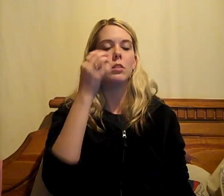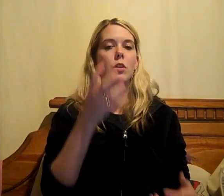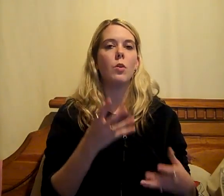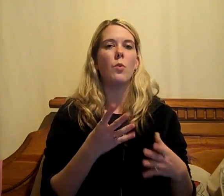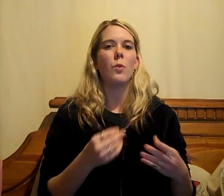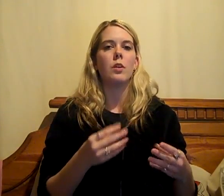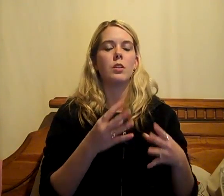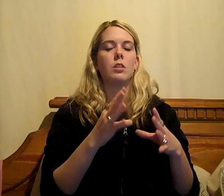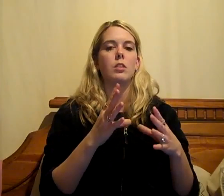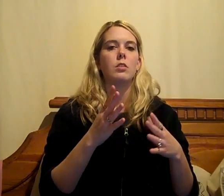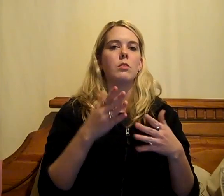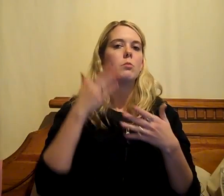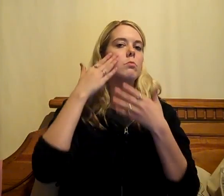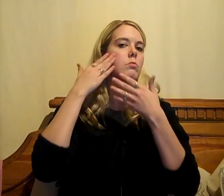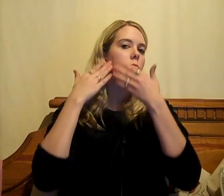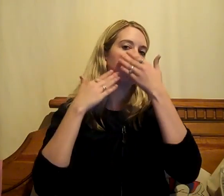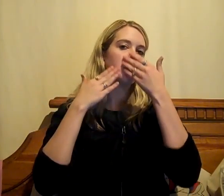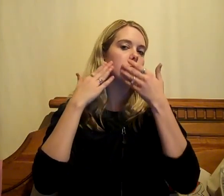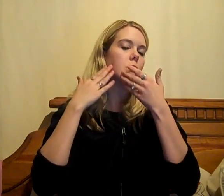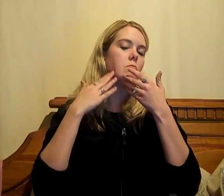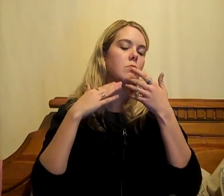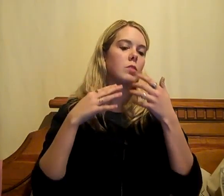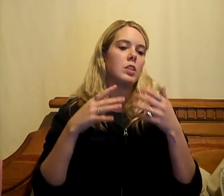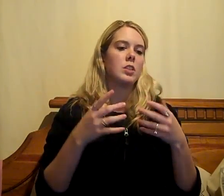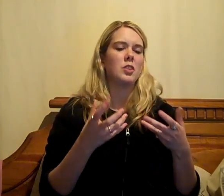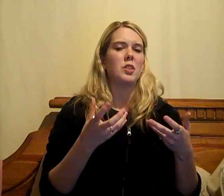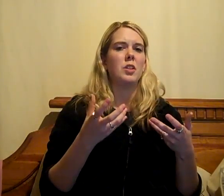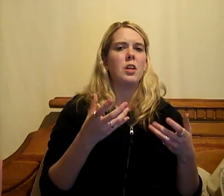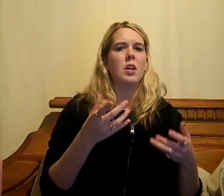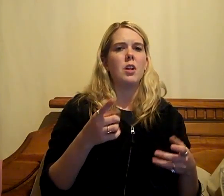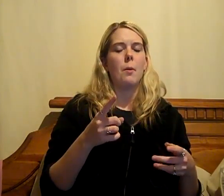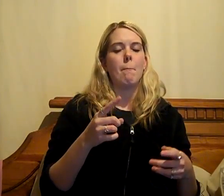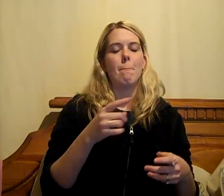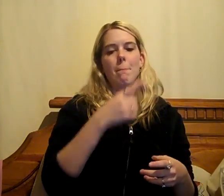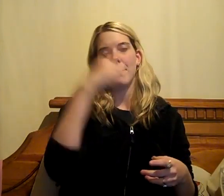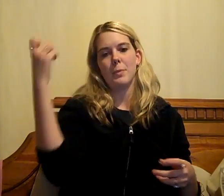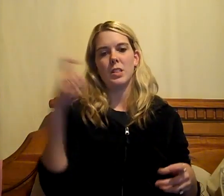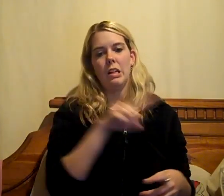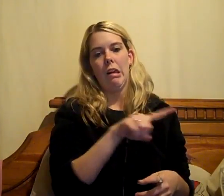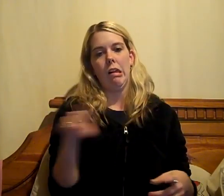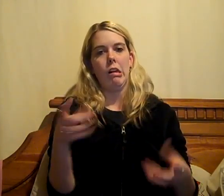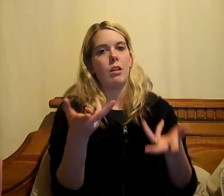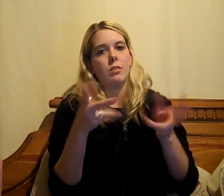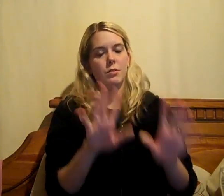line. Then I'm going to take the plum color,